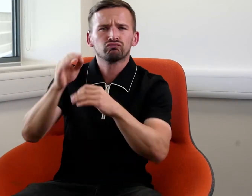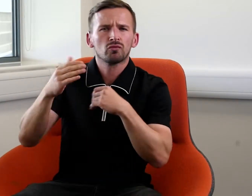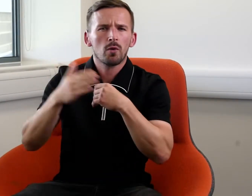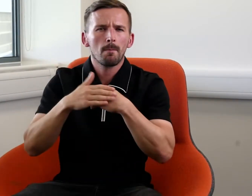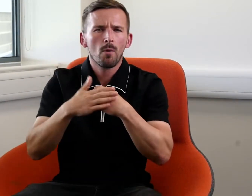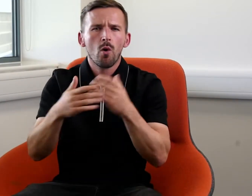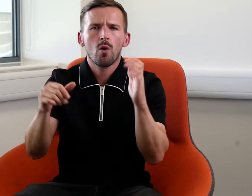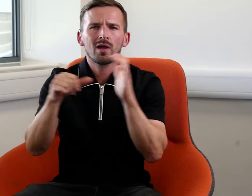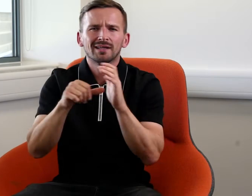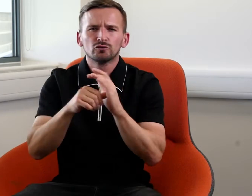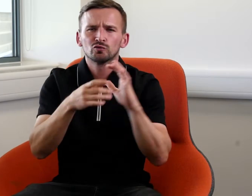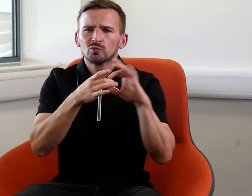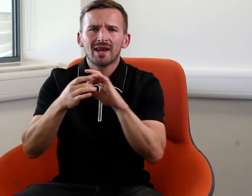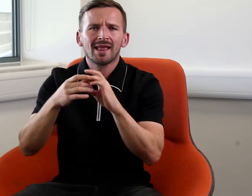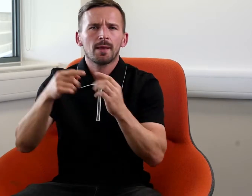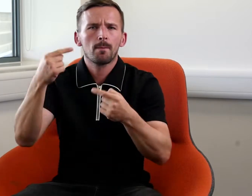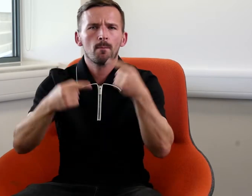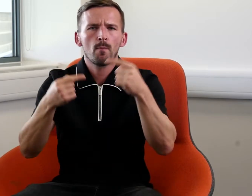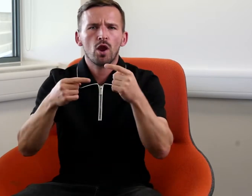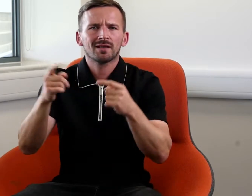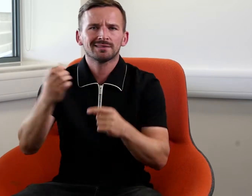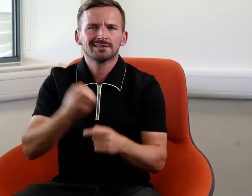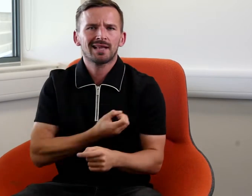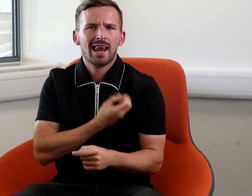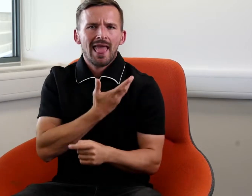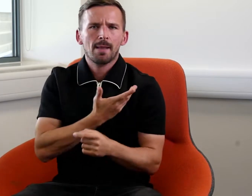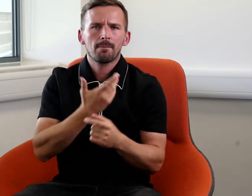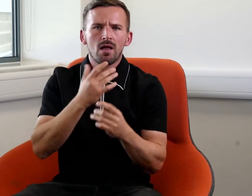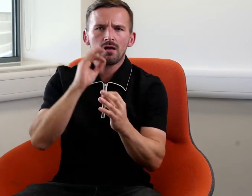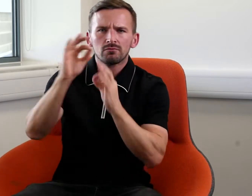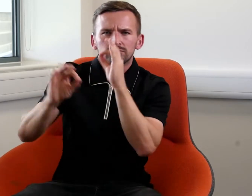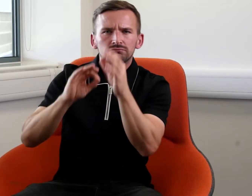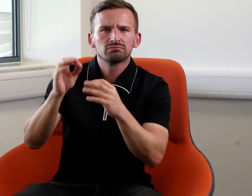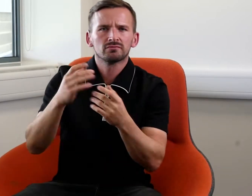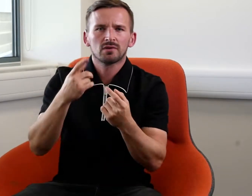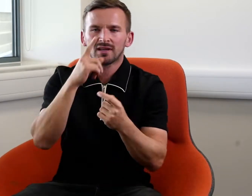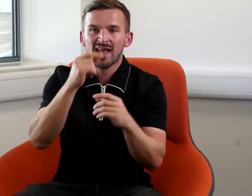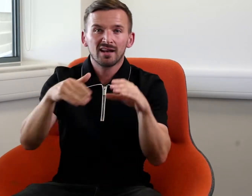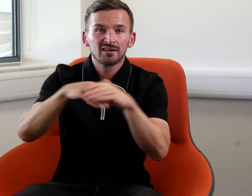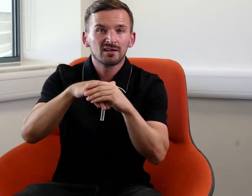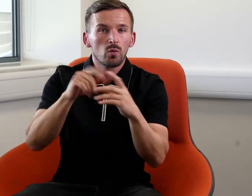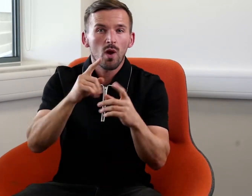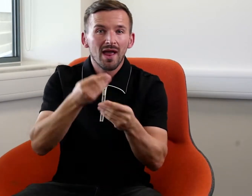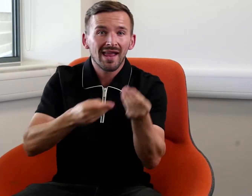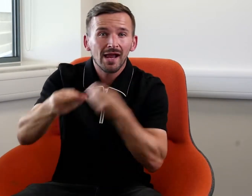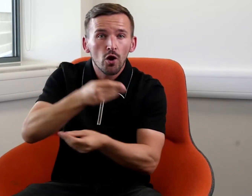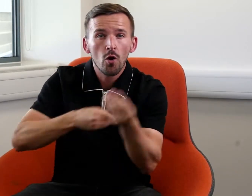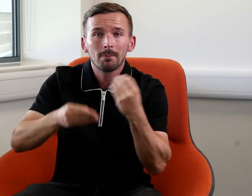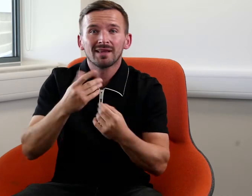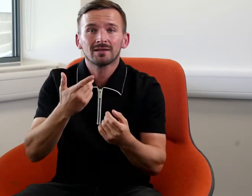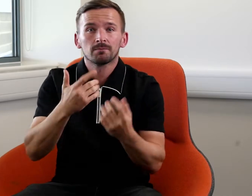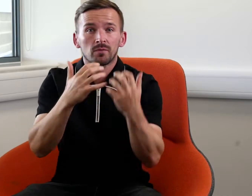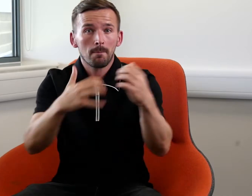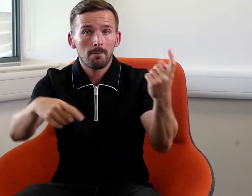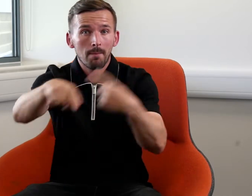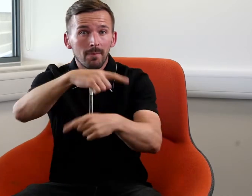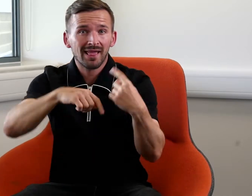Later on, we'll also have a look at the other issues that are affecting Labour and politics in general, like the